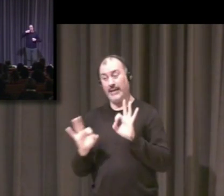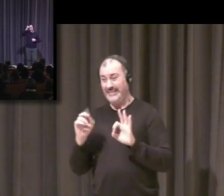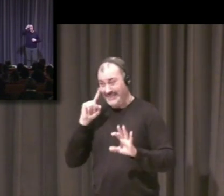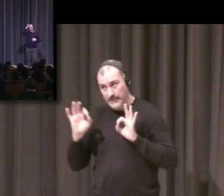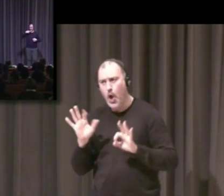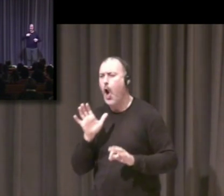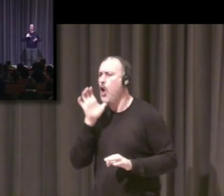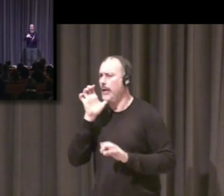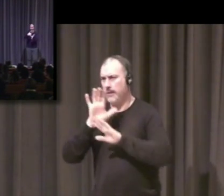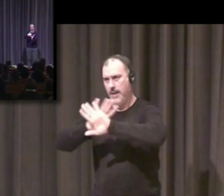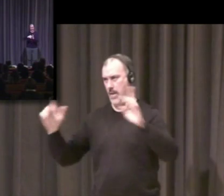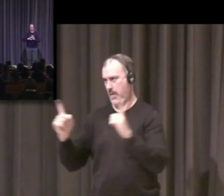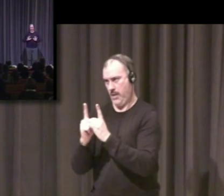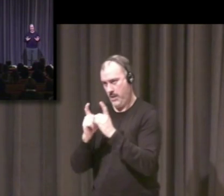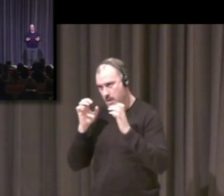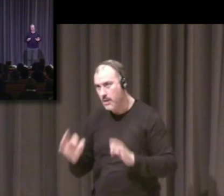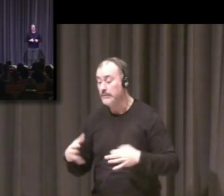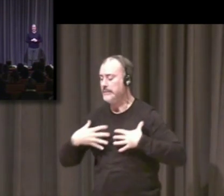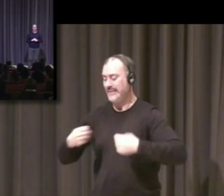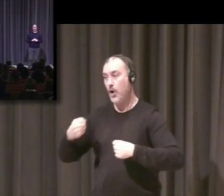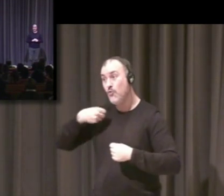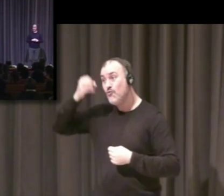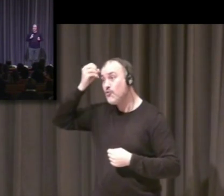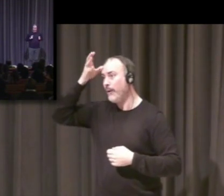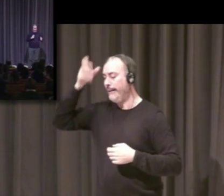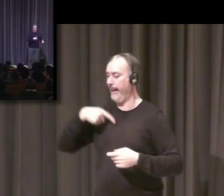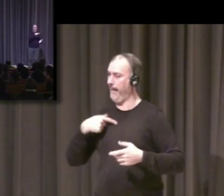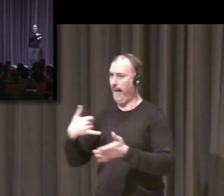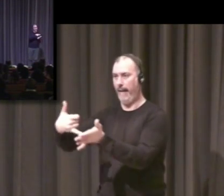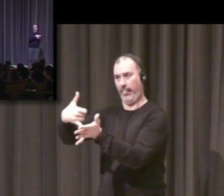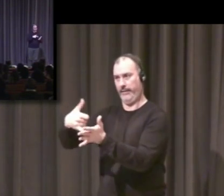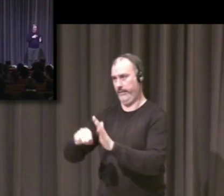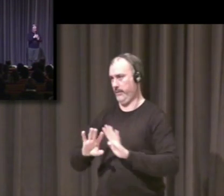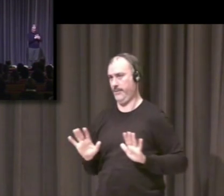a human right to have language.